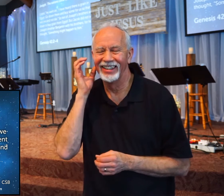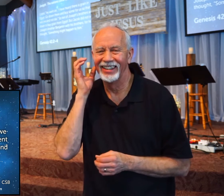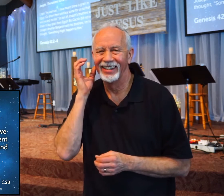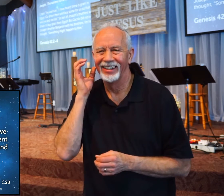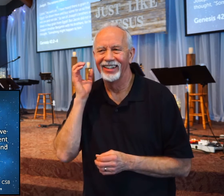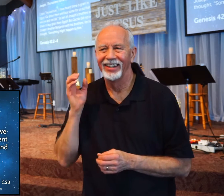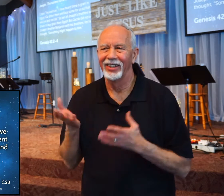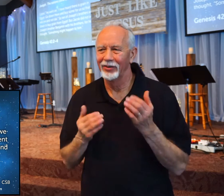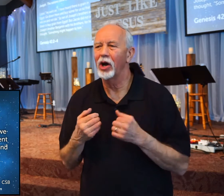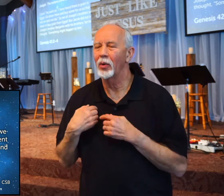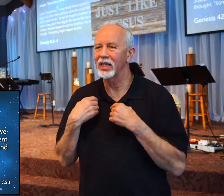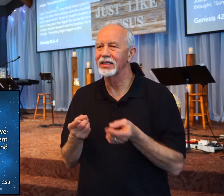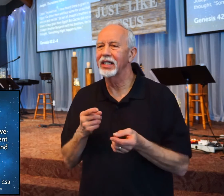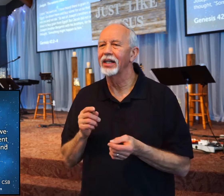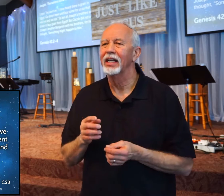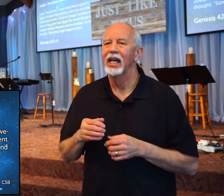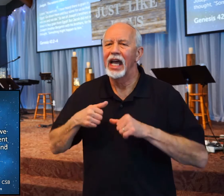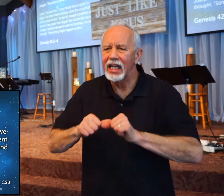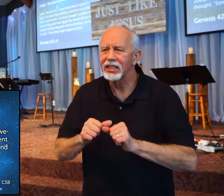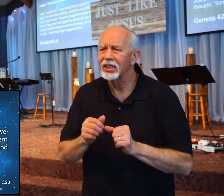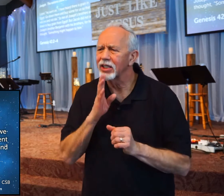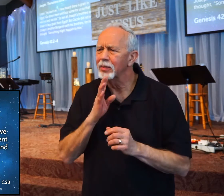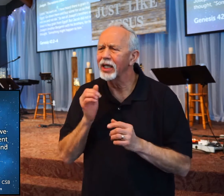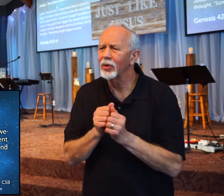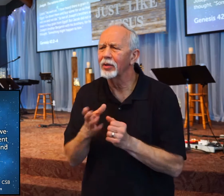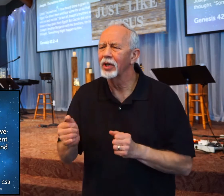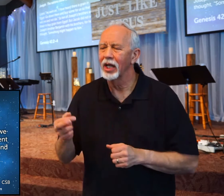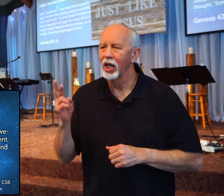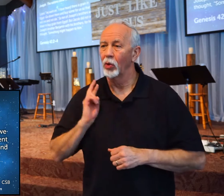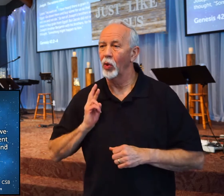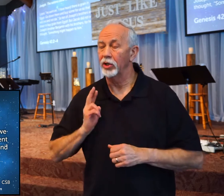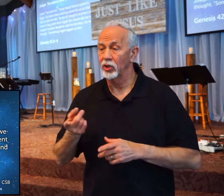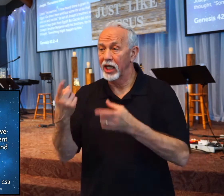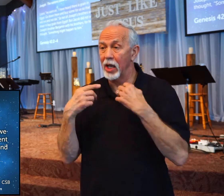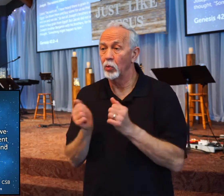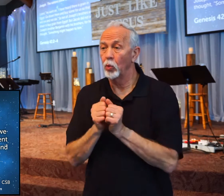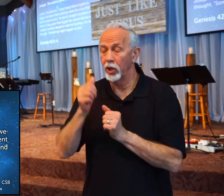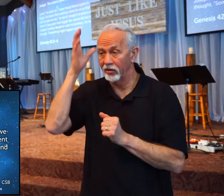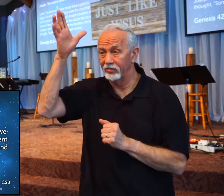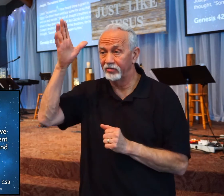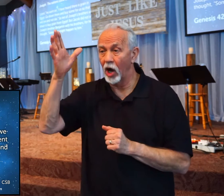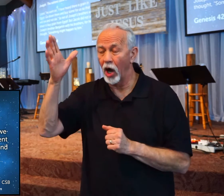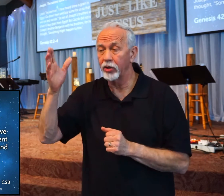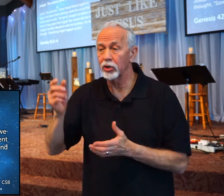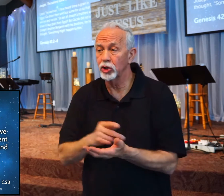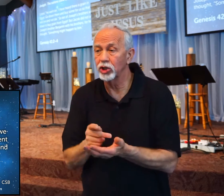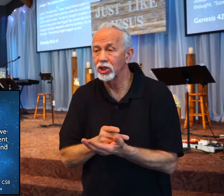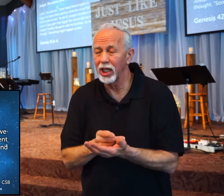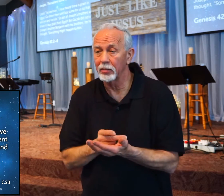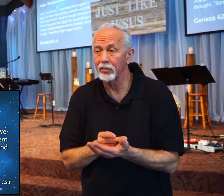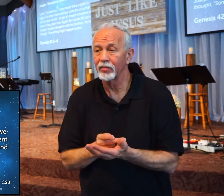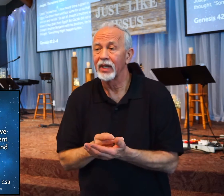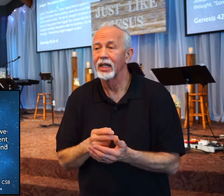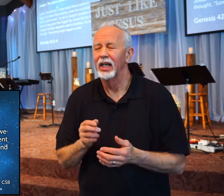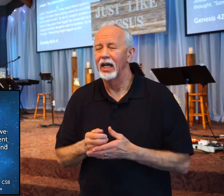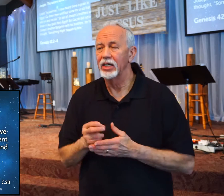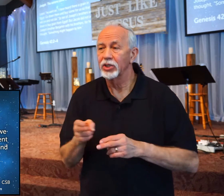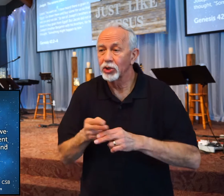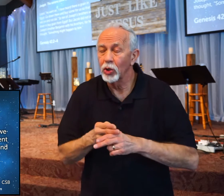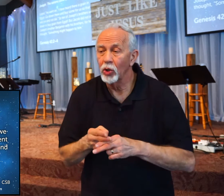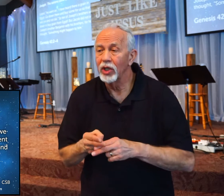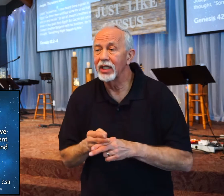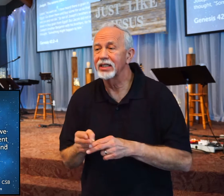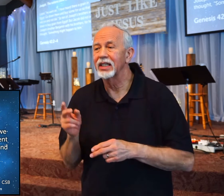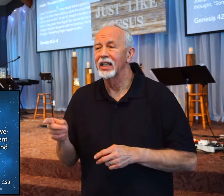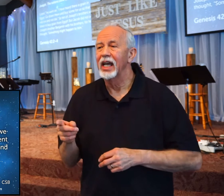And so while he was still speaking with them, Rachel came with her father's sheep, and she was a shepherdess. And as soon as Jacob saw